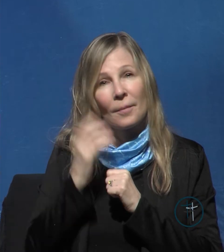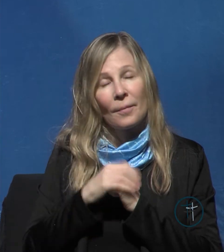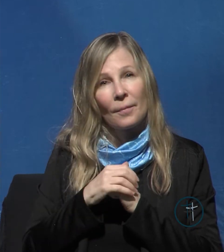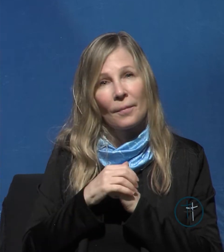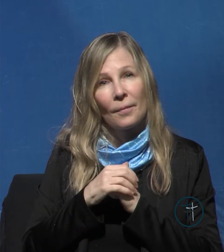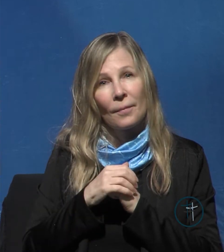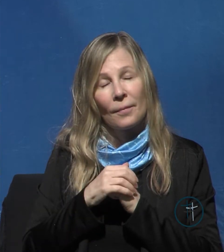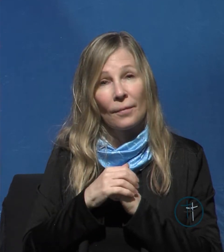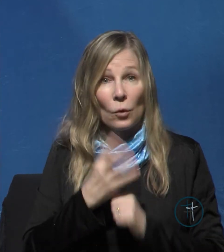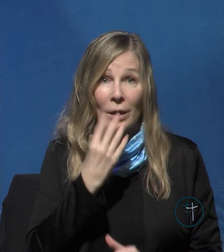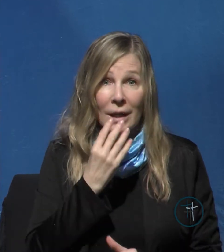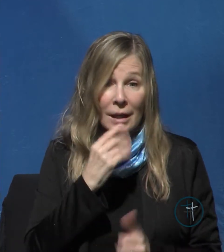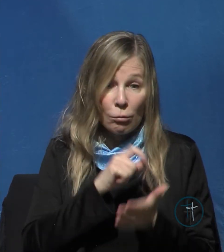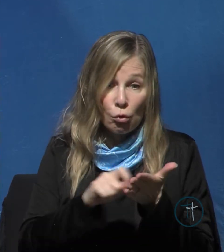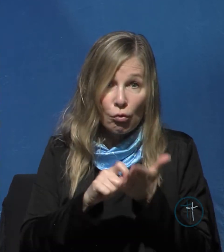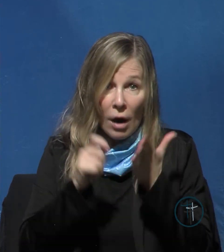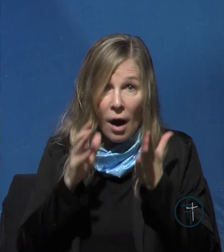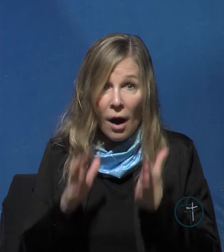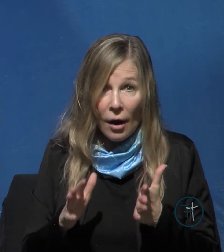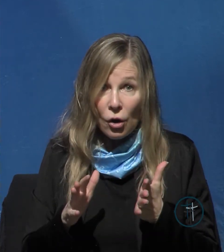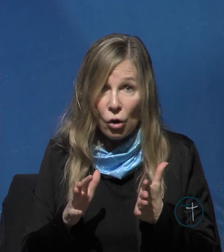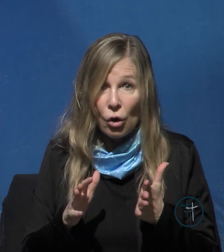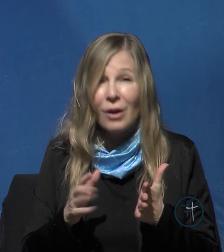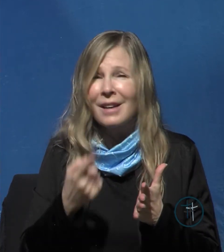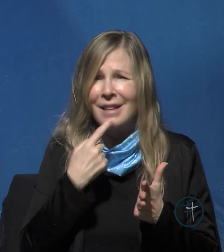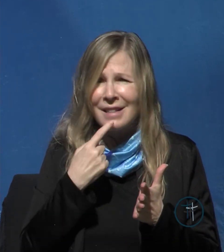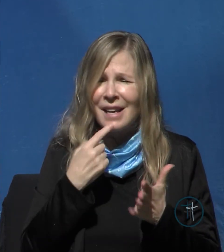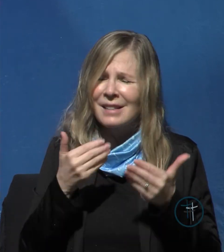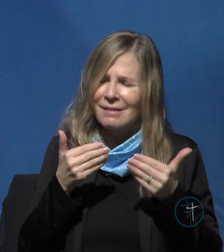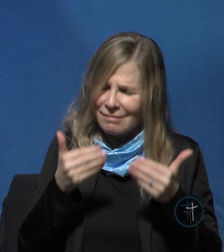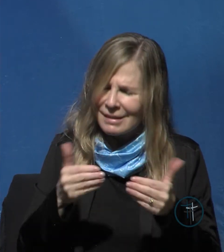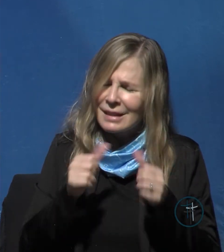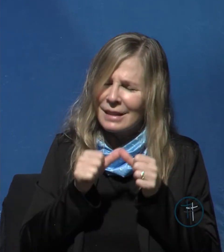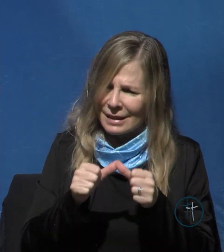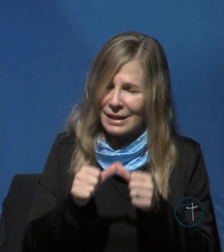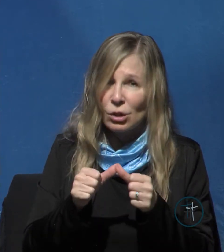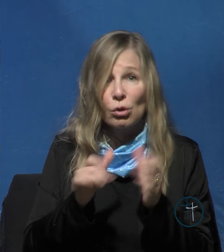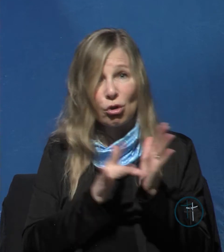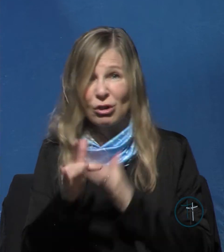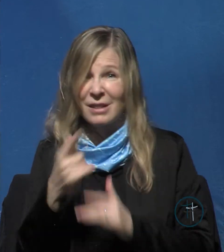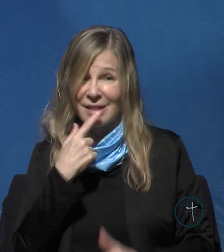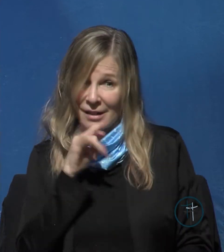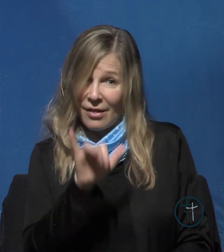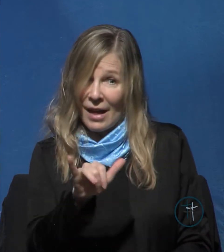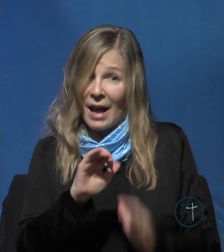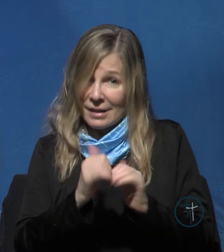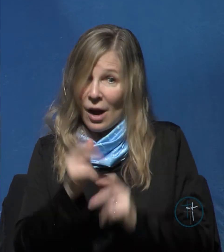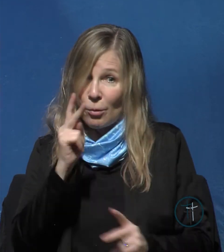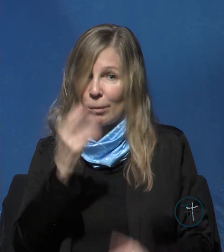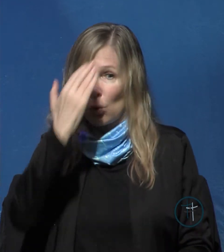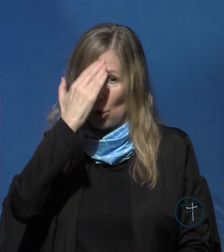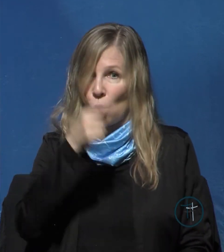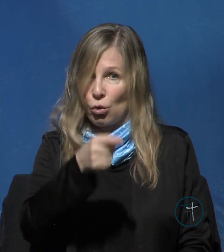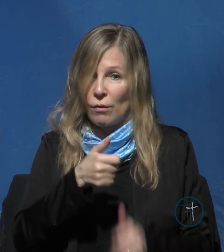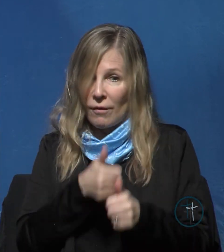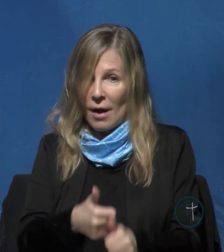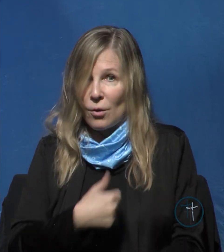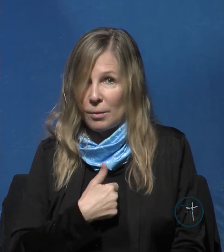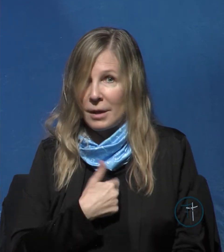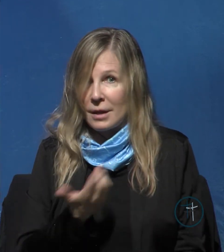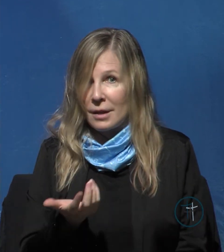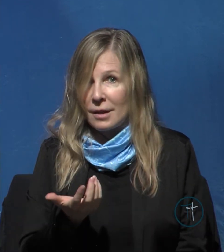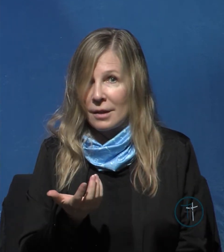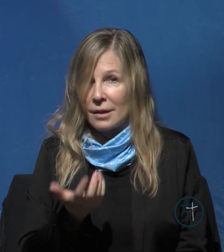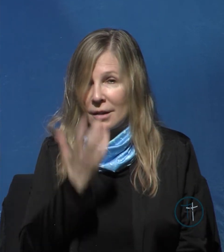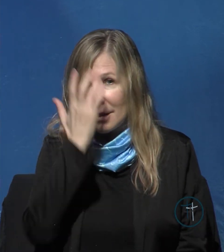So what the writer of Hebrews is saying, continue to do, Jesus said, this is the mark of my disciples.